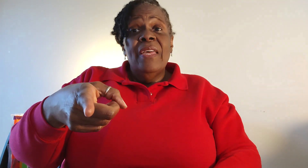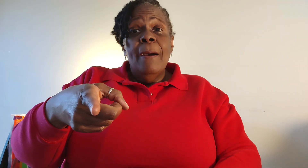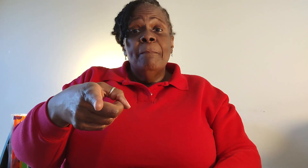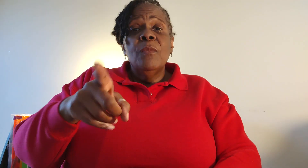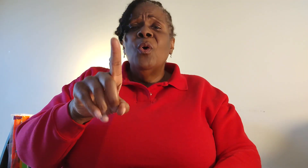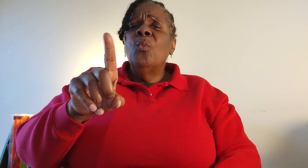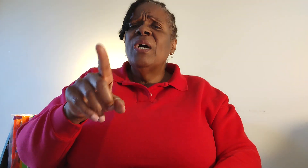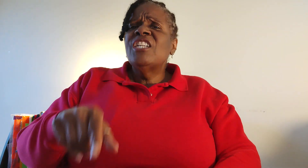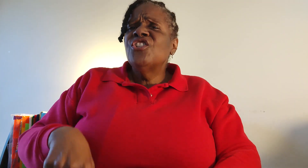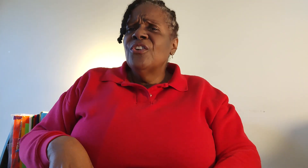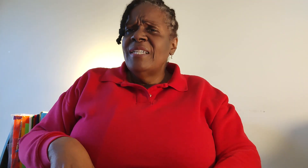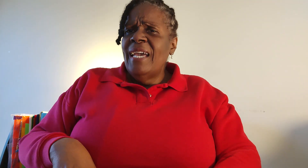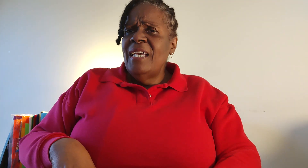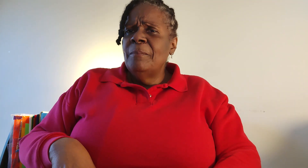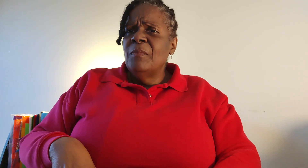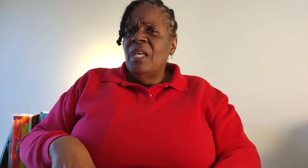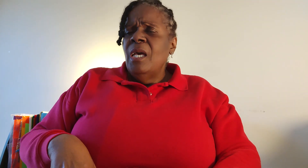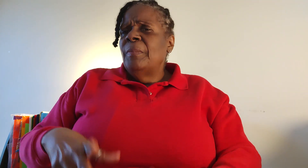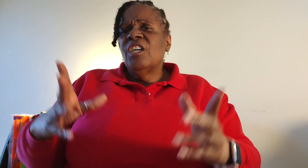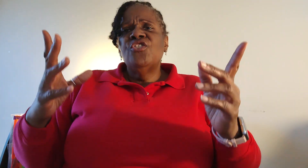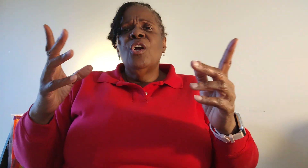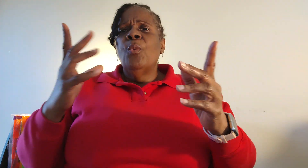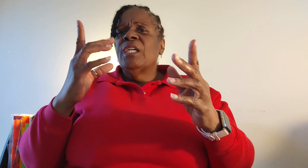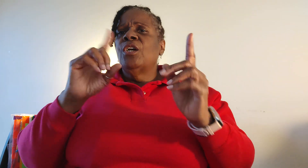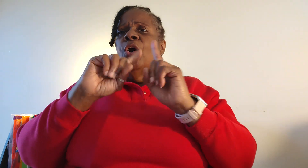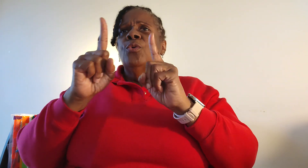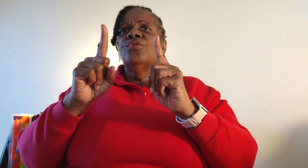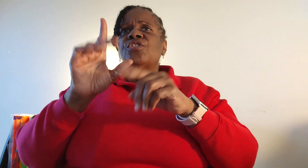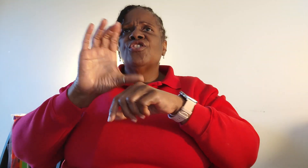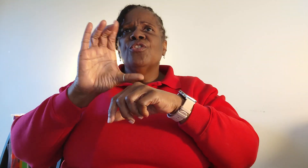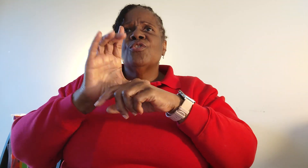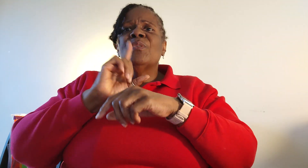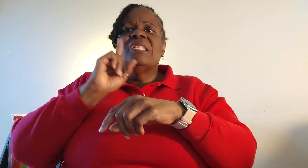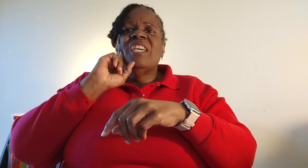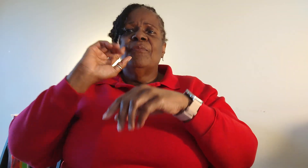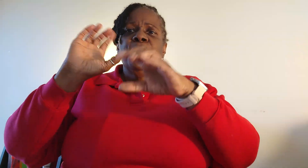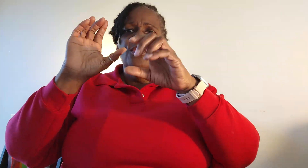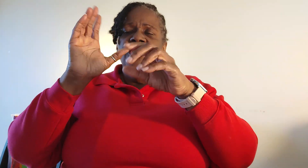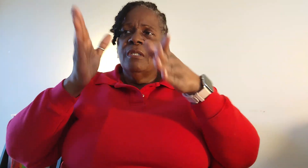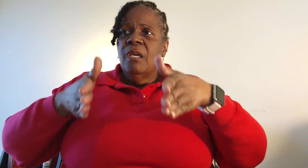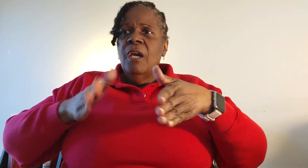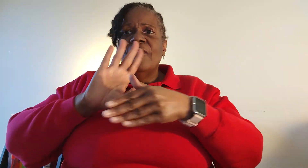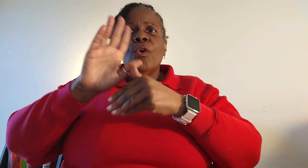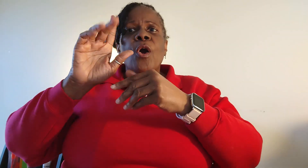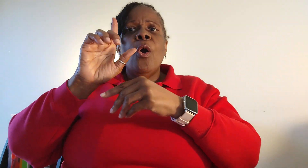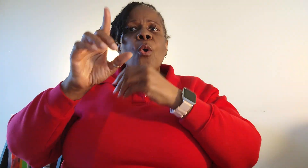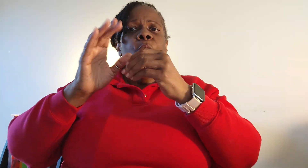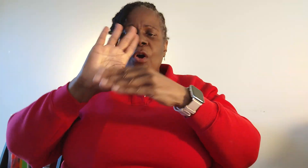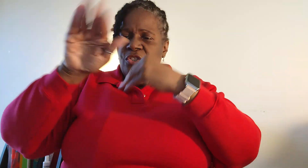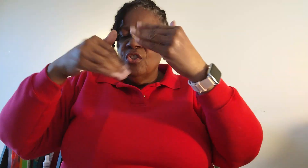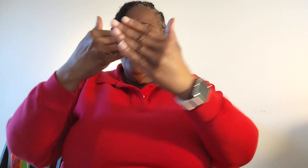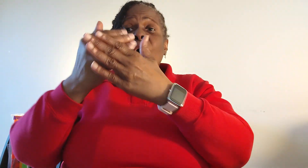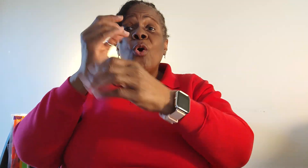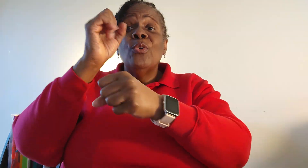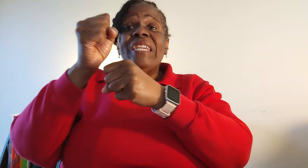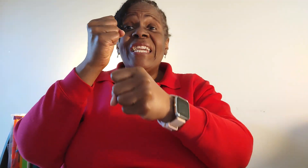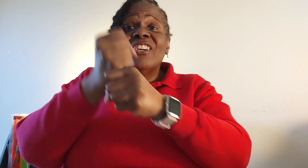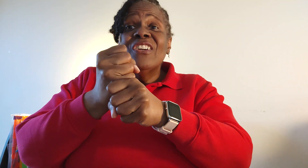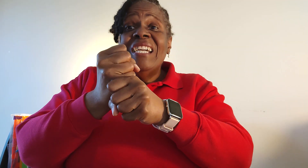them, what is your name? Because you don't want to go to church with a deaf person for a whole year